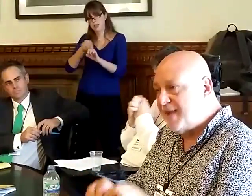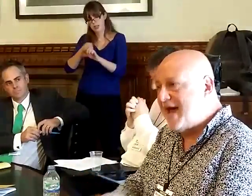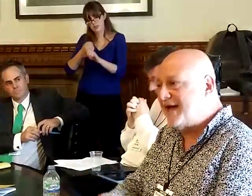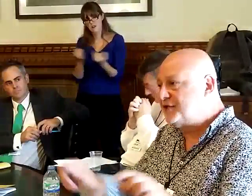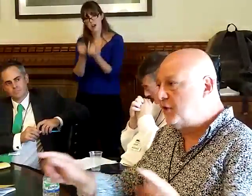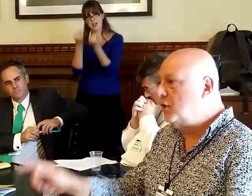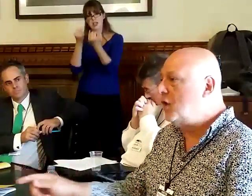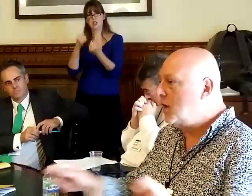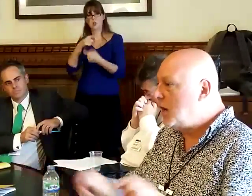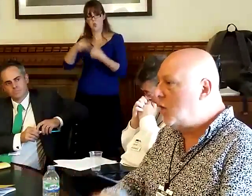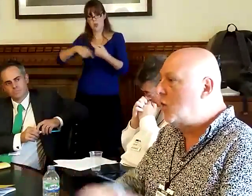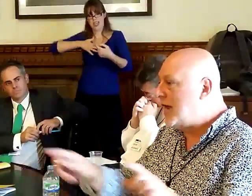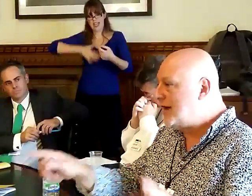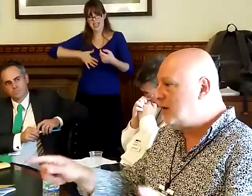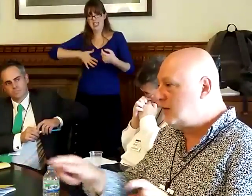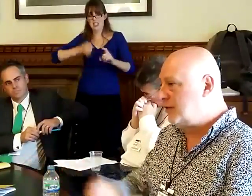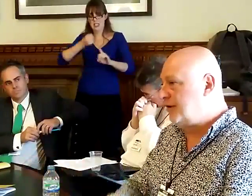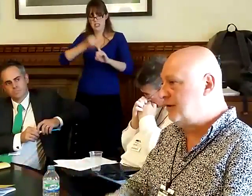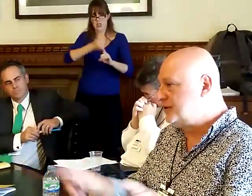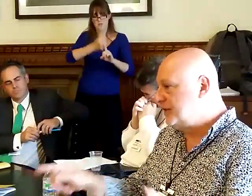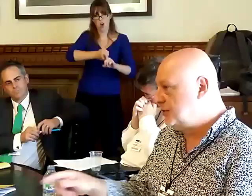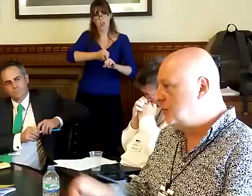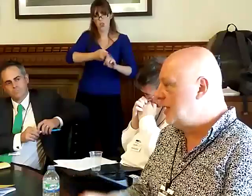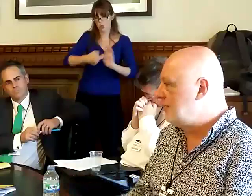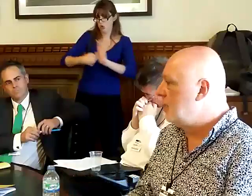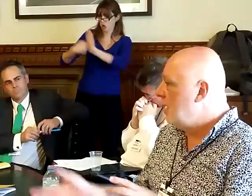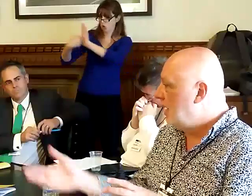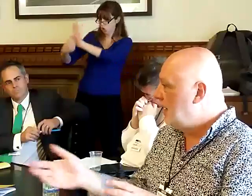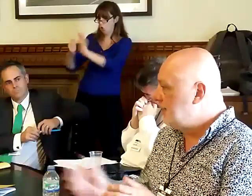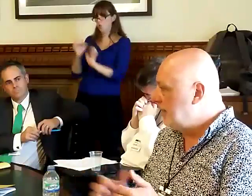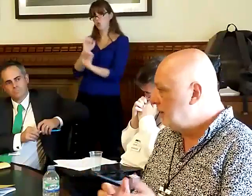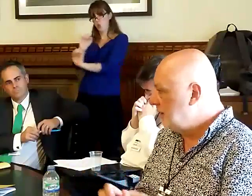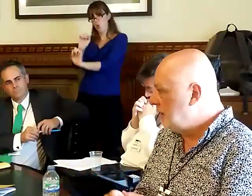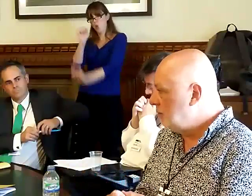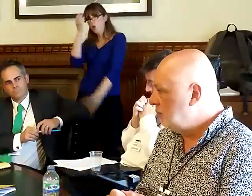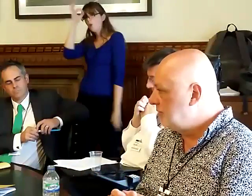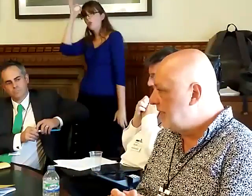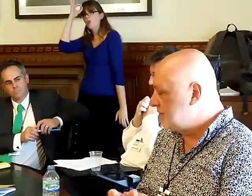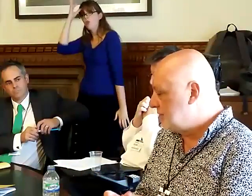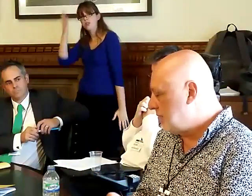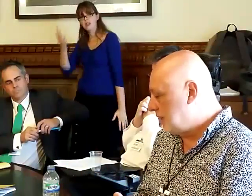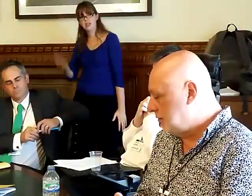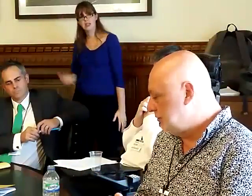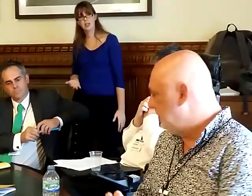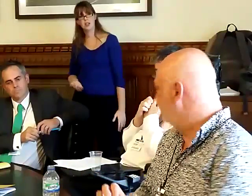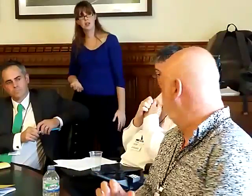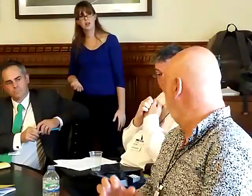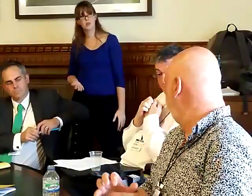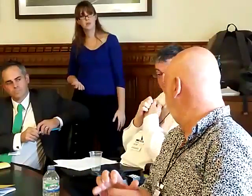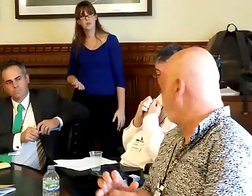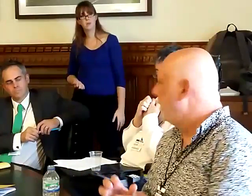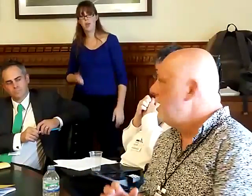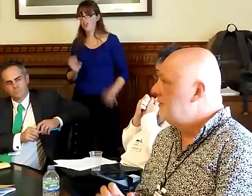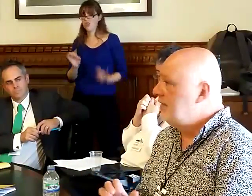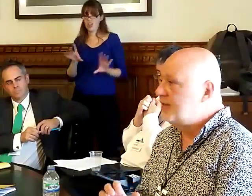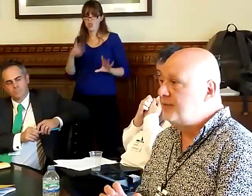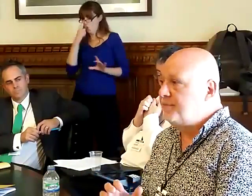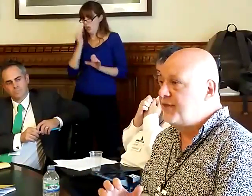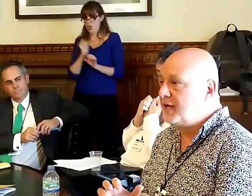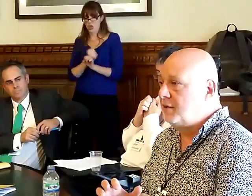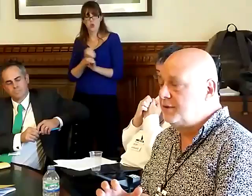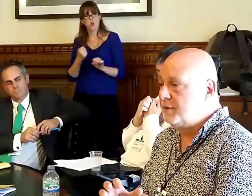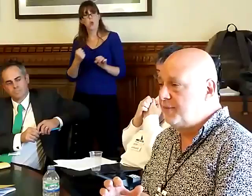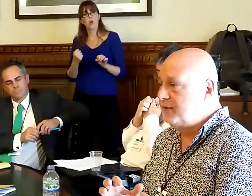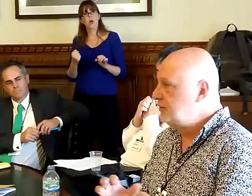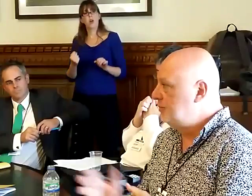to take back to all our local authorities and all our, and I think, you know, that's the one contribution that we can make. The